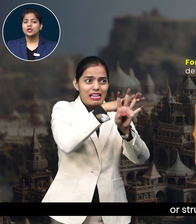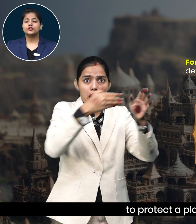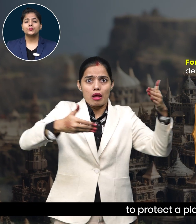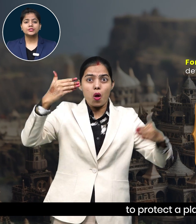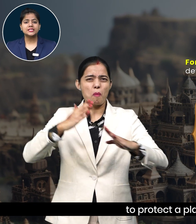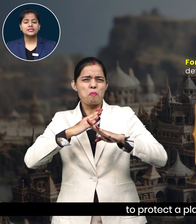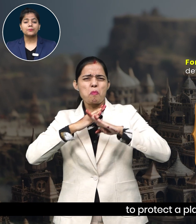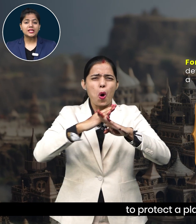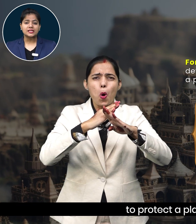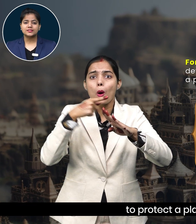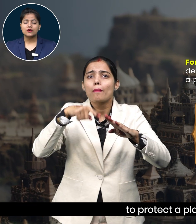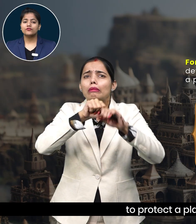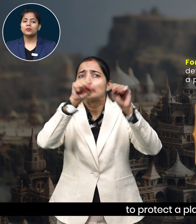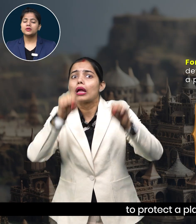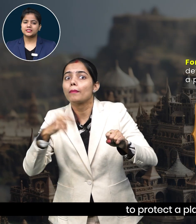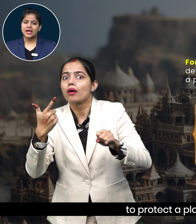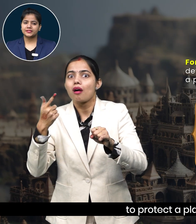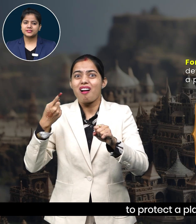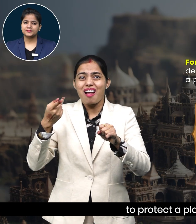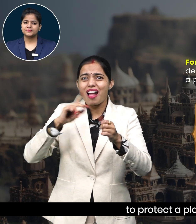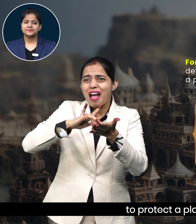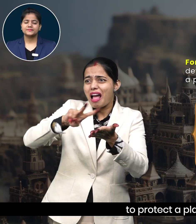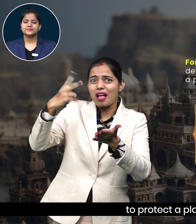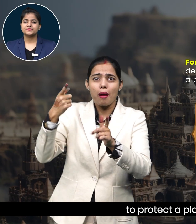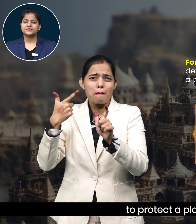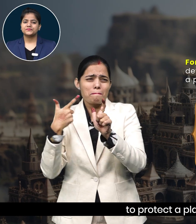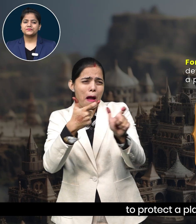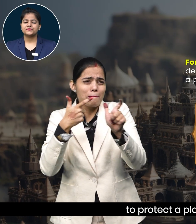structures to protect a place from attacks.